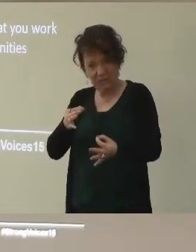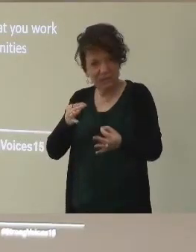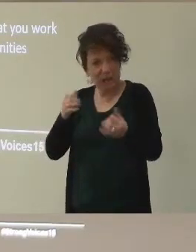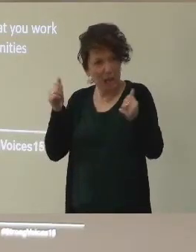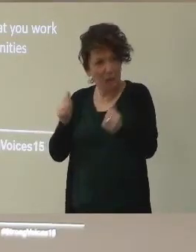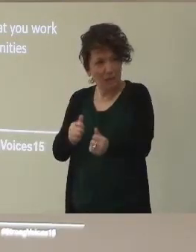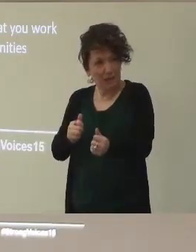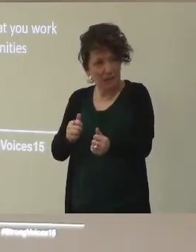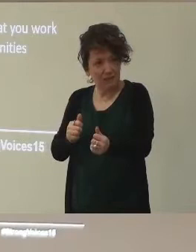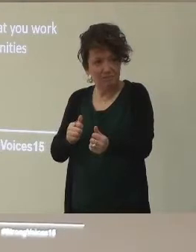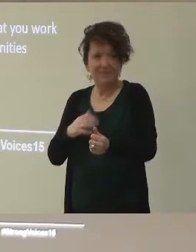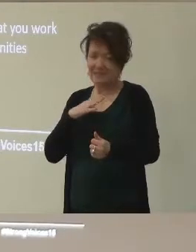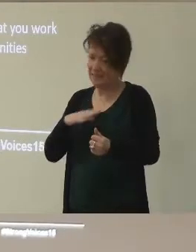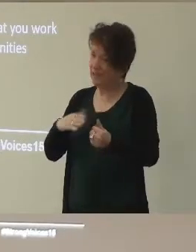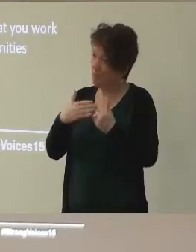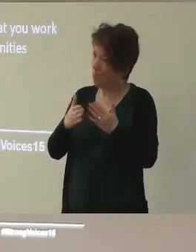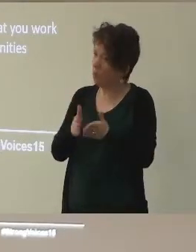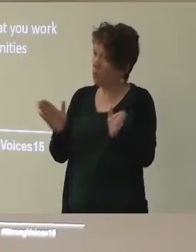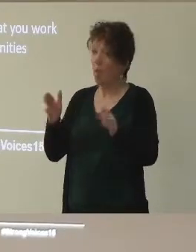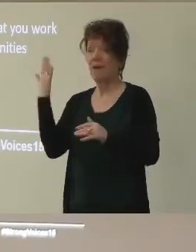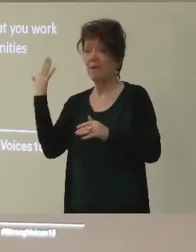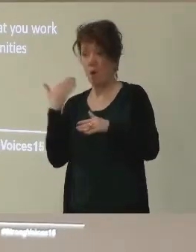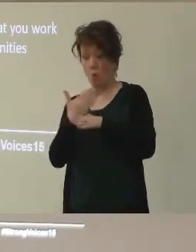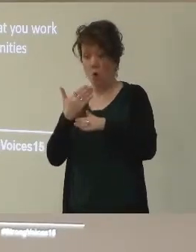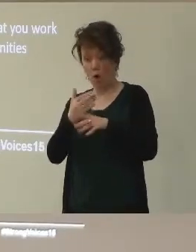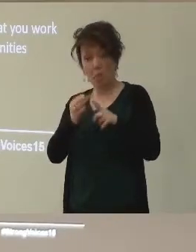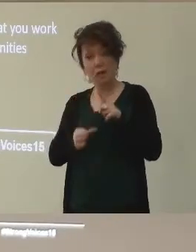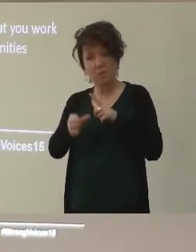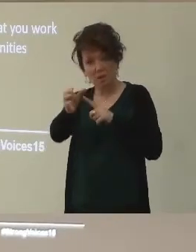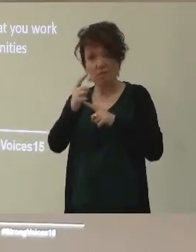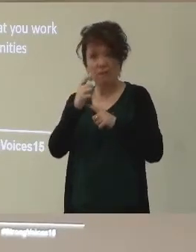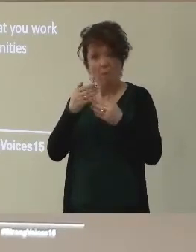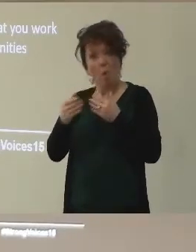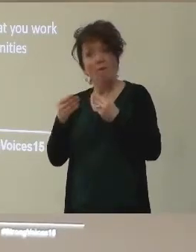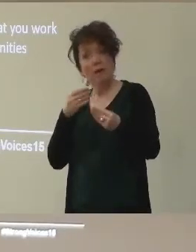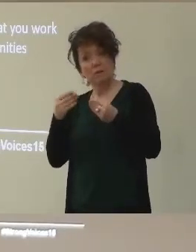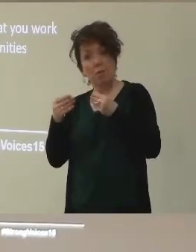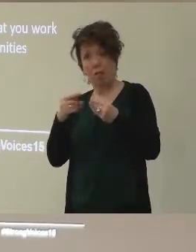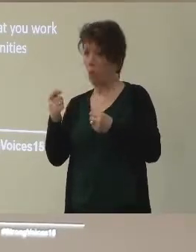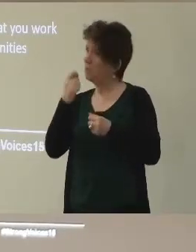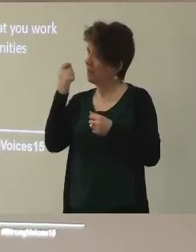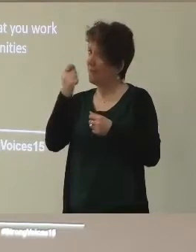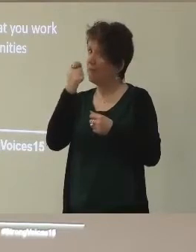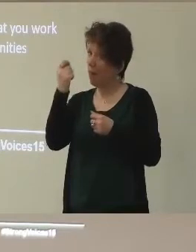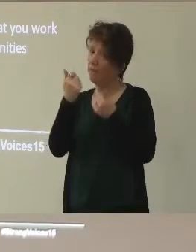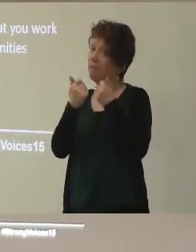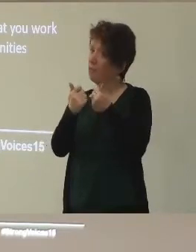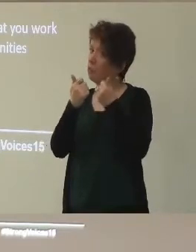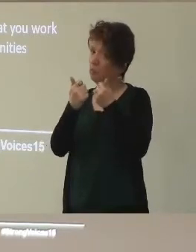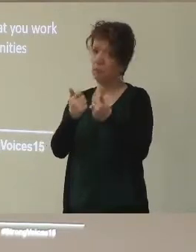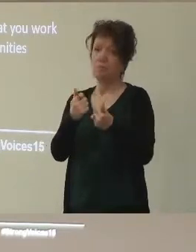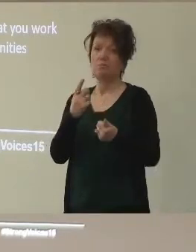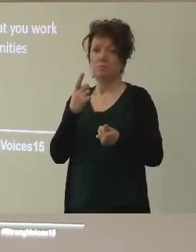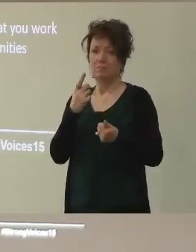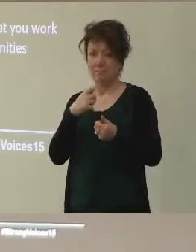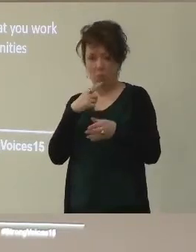needs broadening. When we've had work placements, which have been more flexible, they've been incredibly successful, and we haven't seen